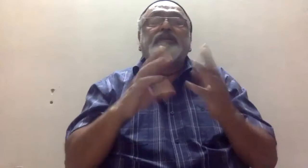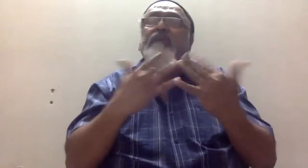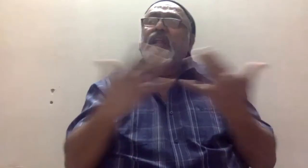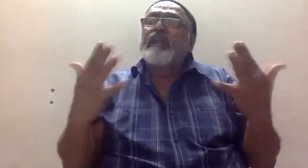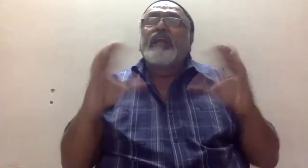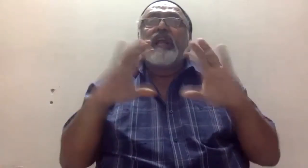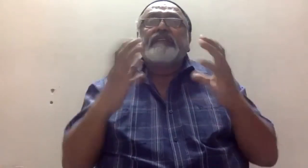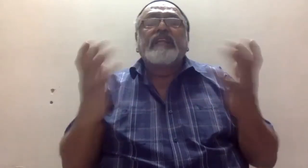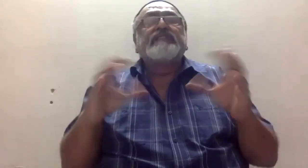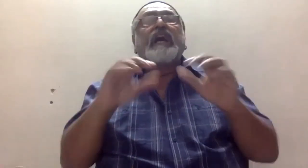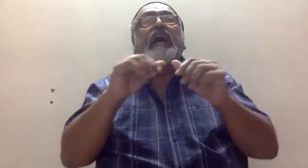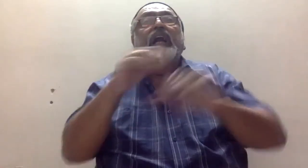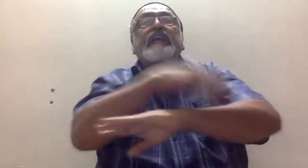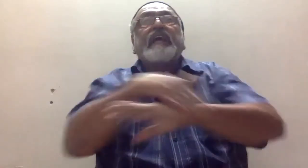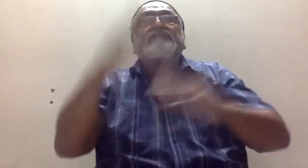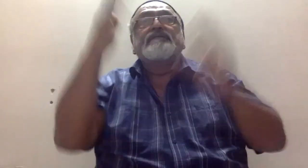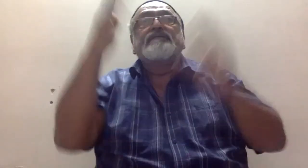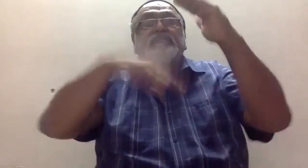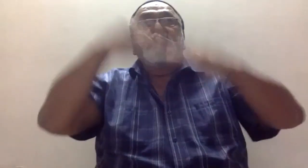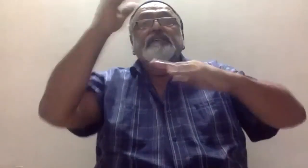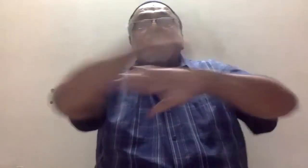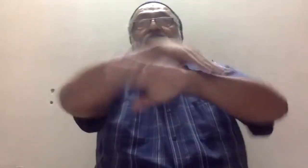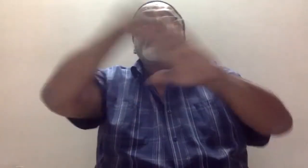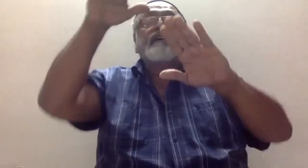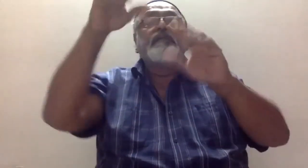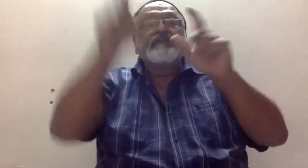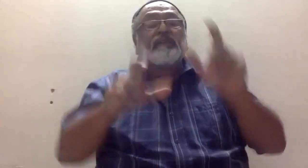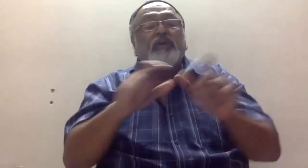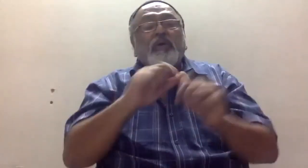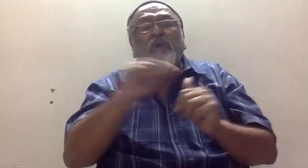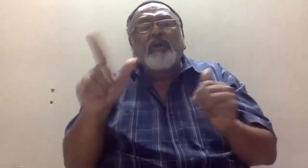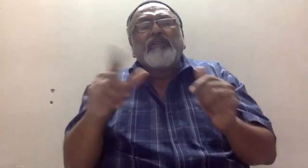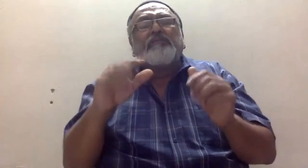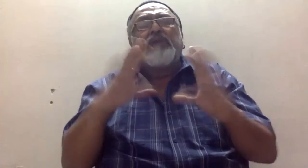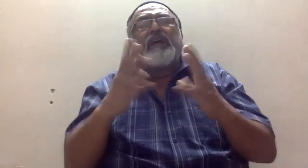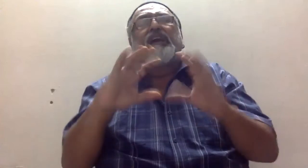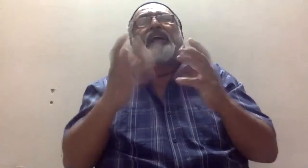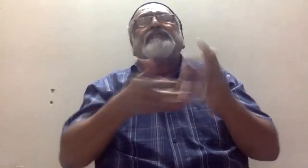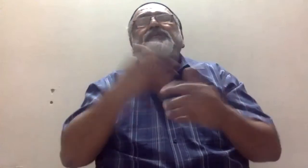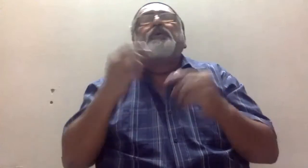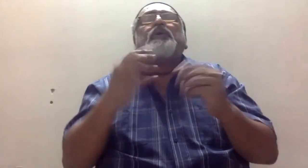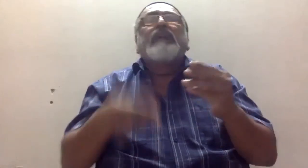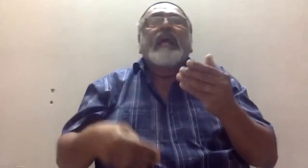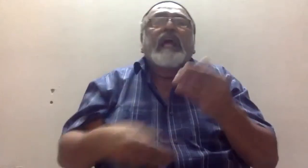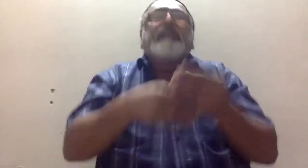architects and for civil engineering courses, I found this is currently only as an additional subject or an optional